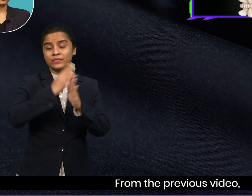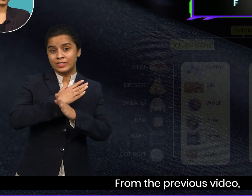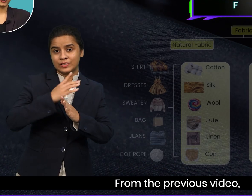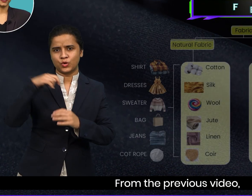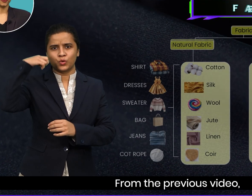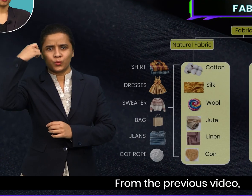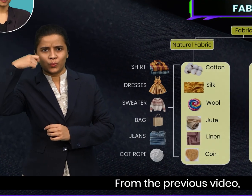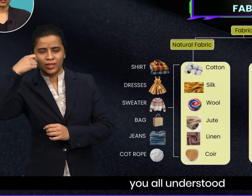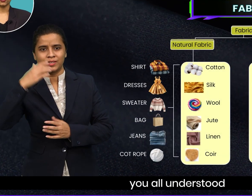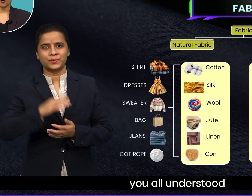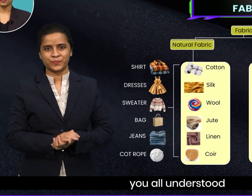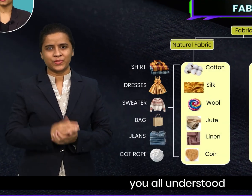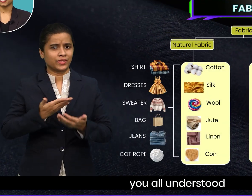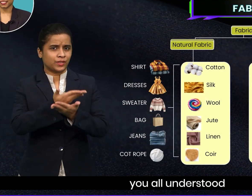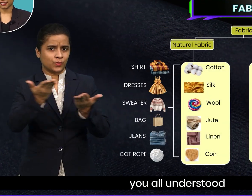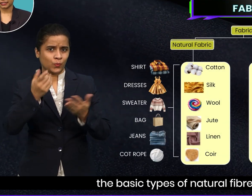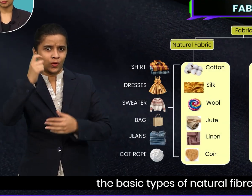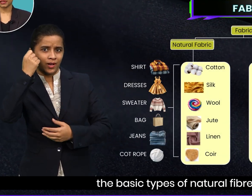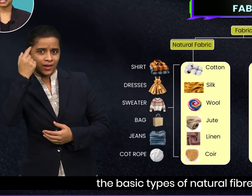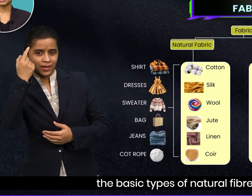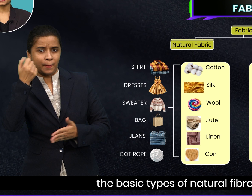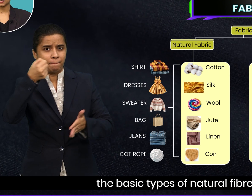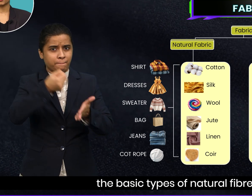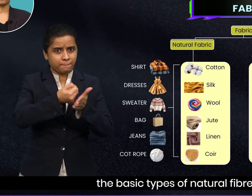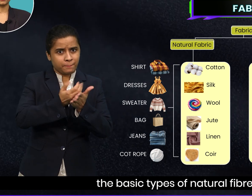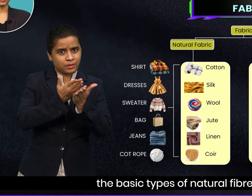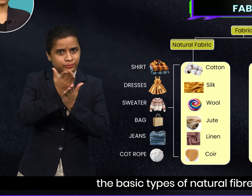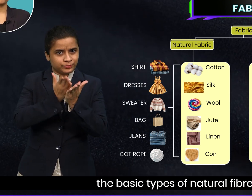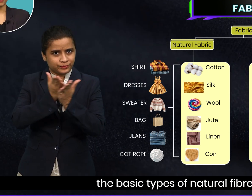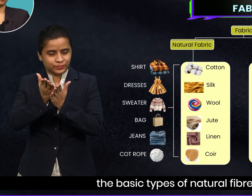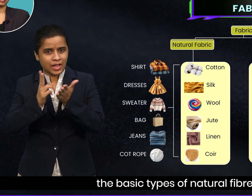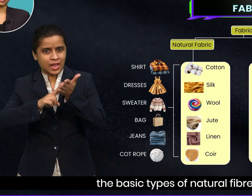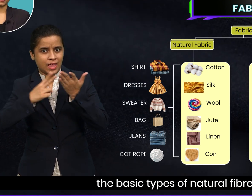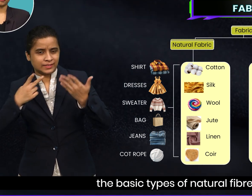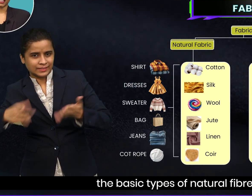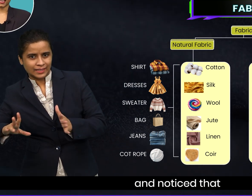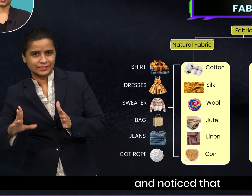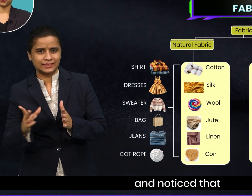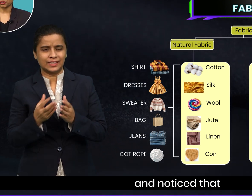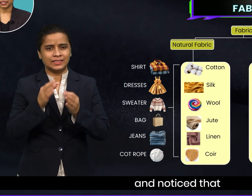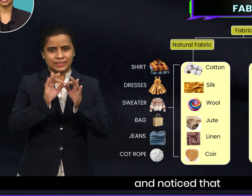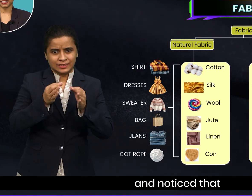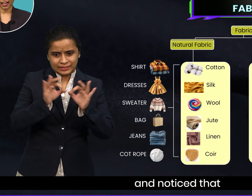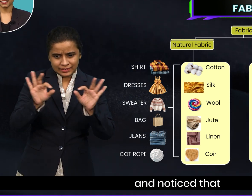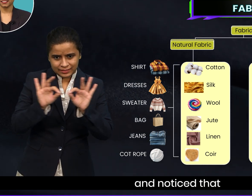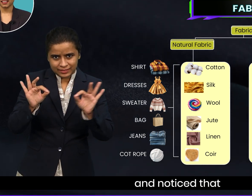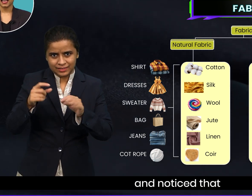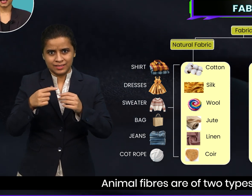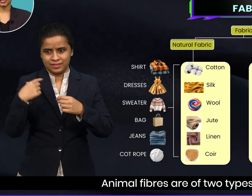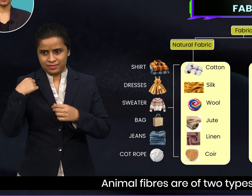From the previous video, you all understood the basic types of natural fibers and noticed